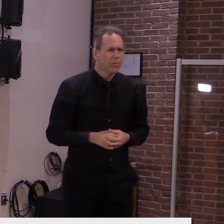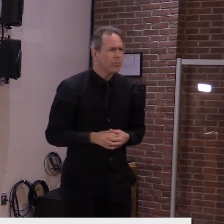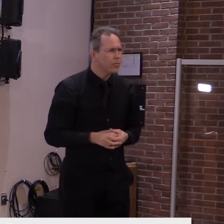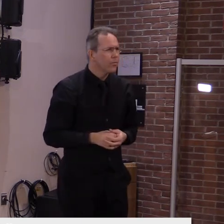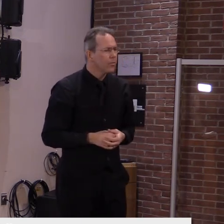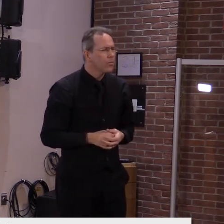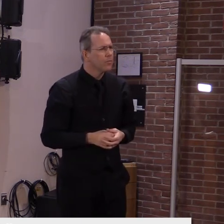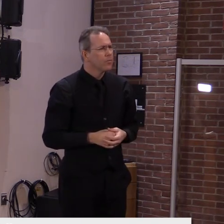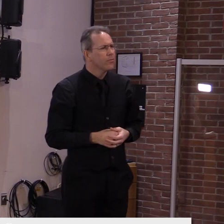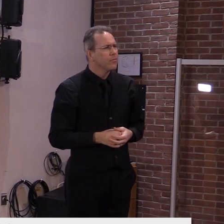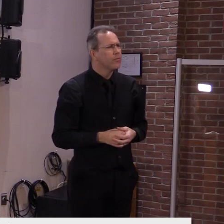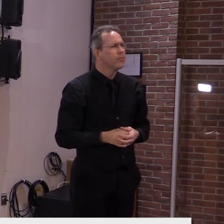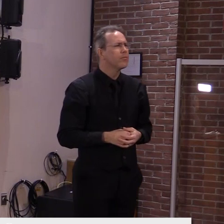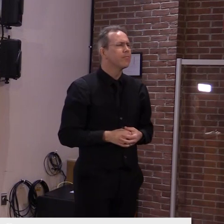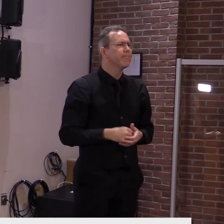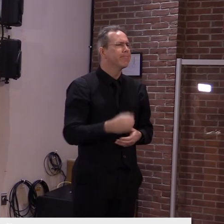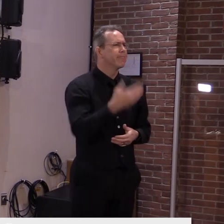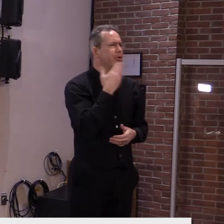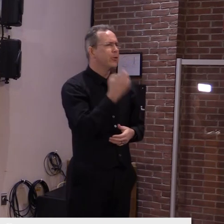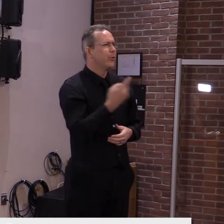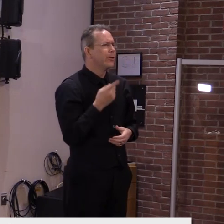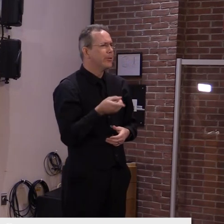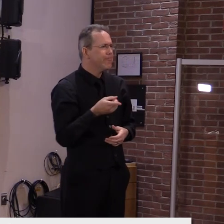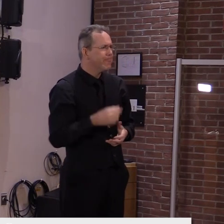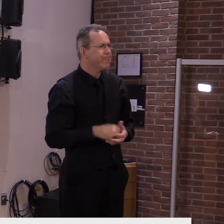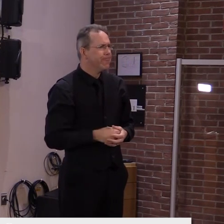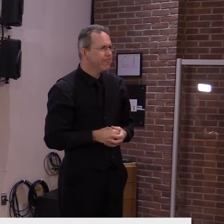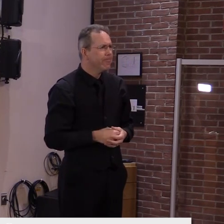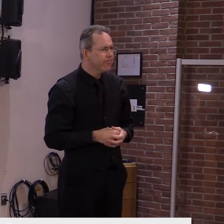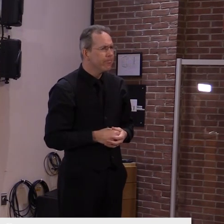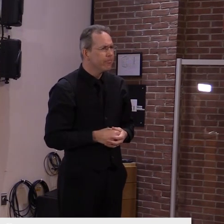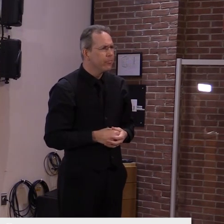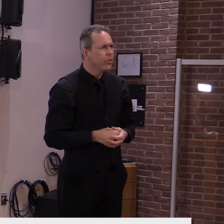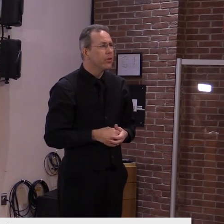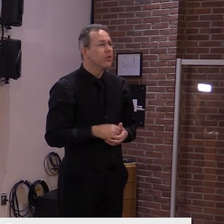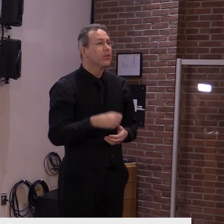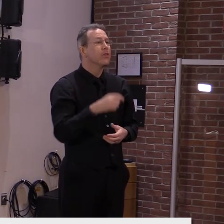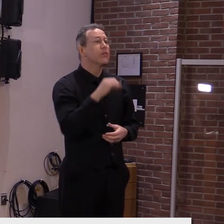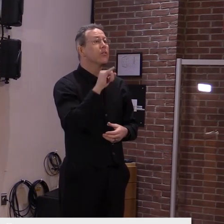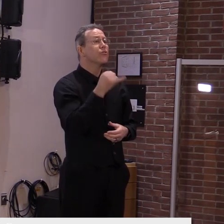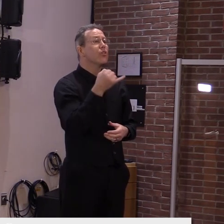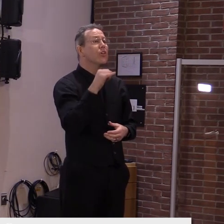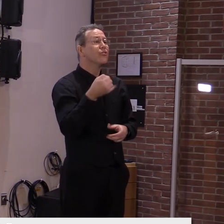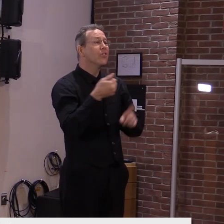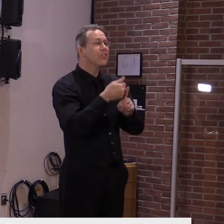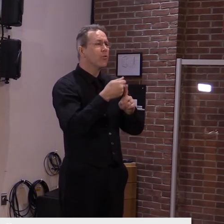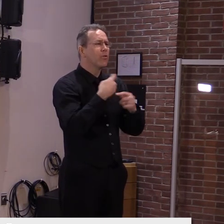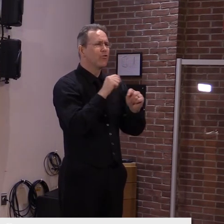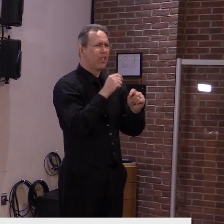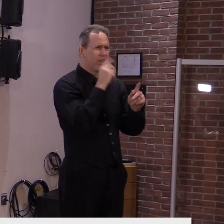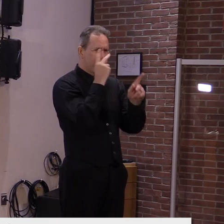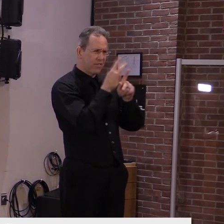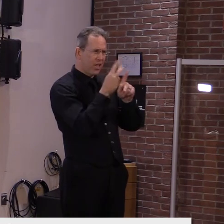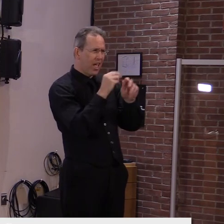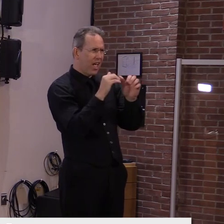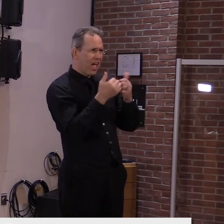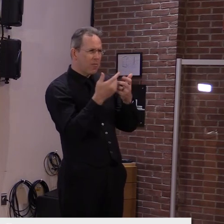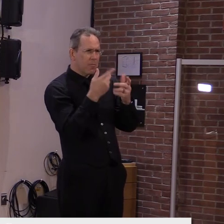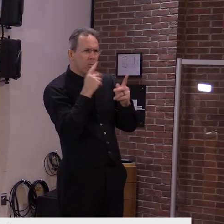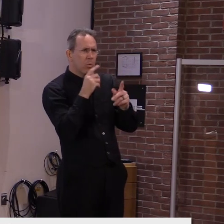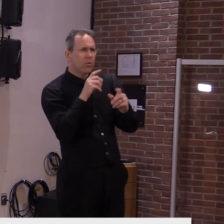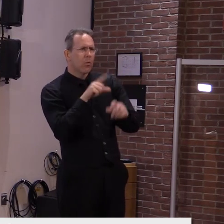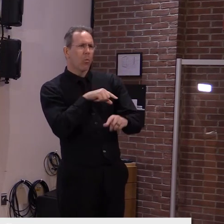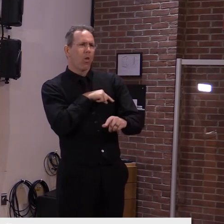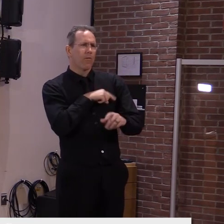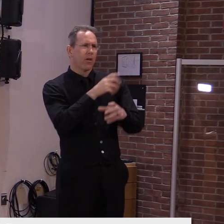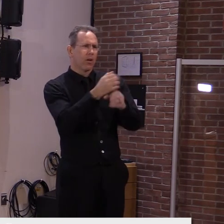Thank you for the question. What we try to do is line up the number of people that are eligible within a county and distribute it